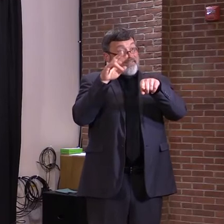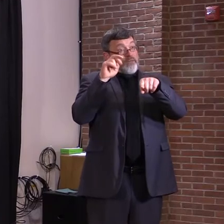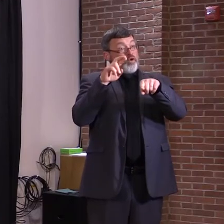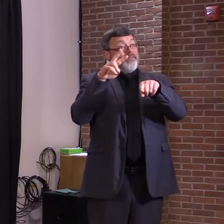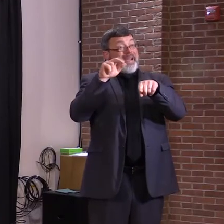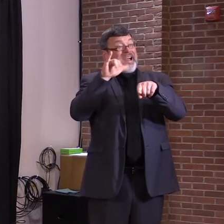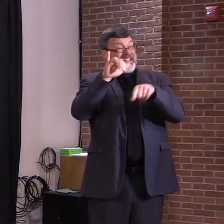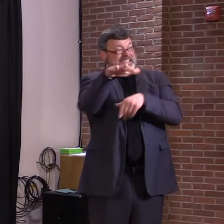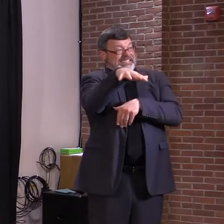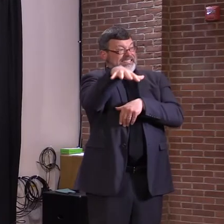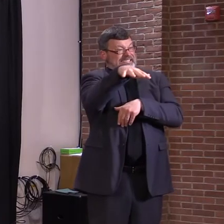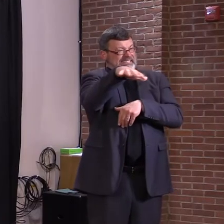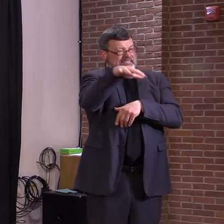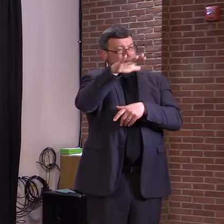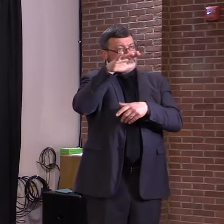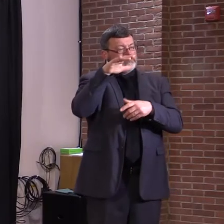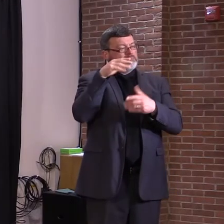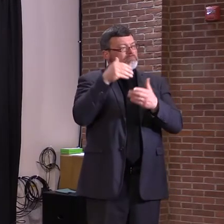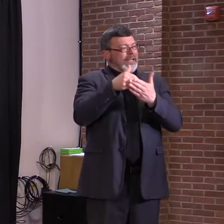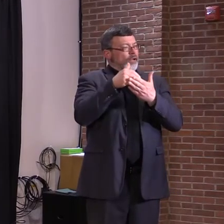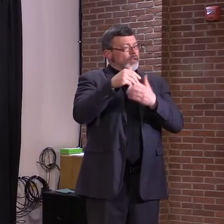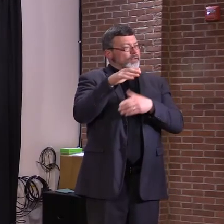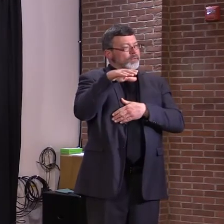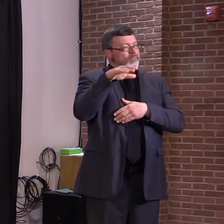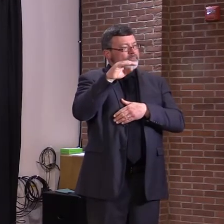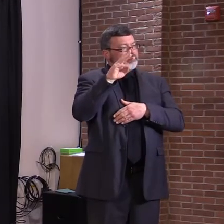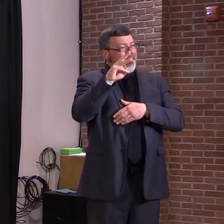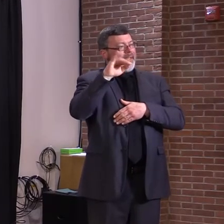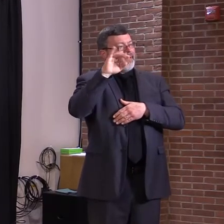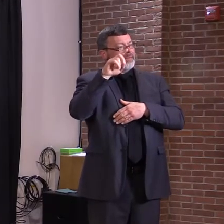testing continues across the state.